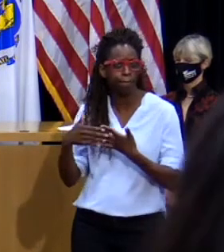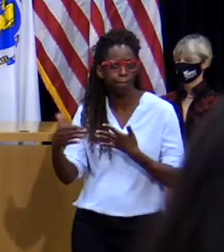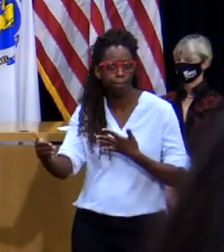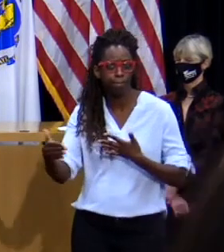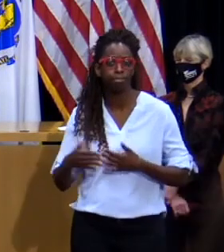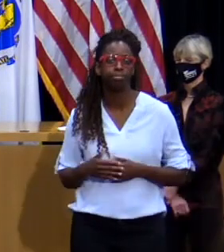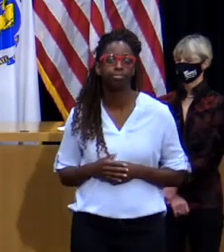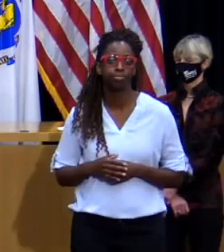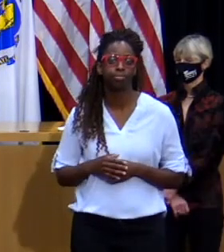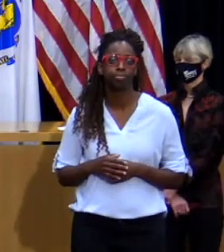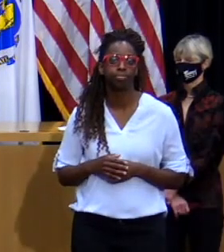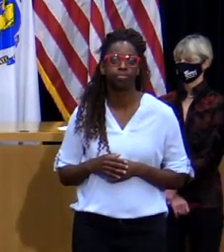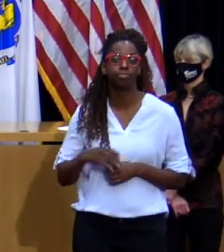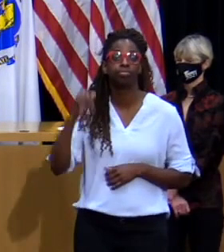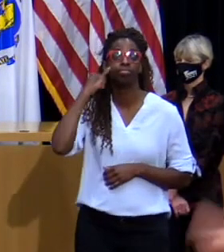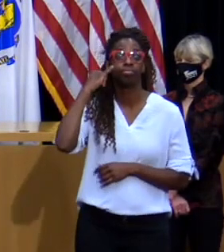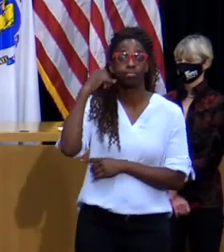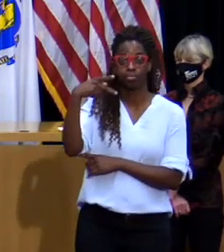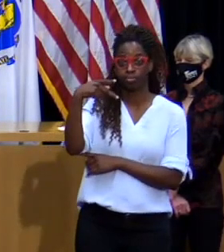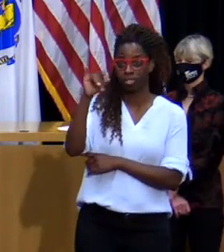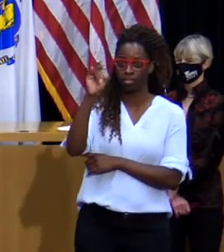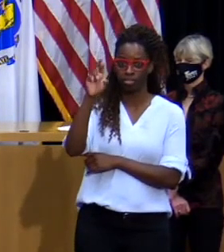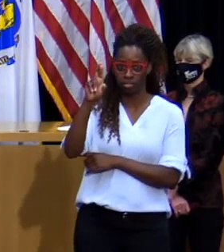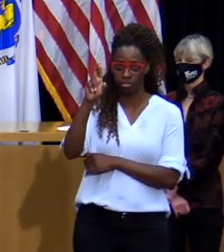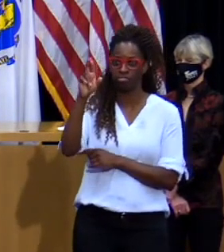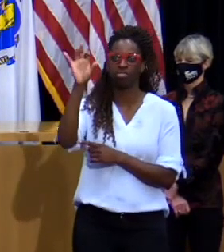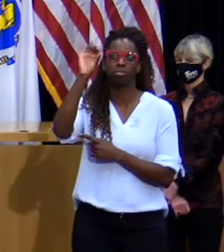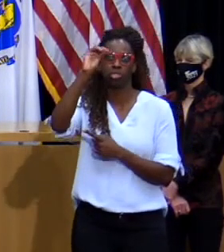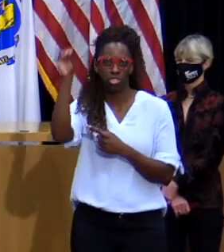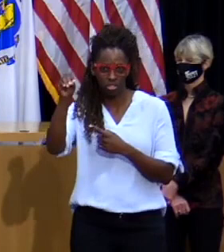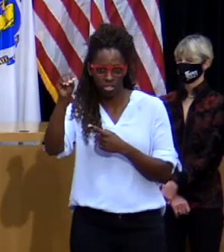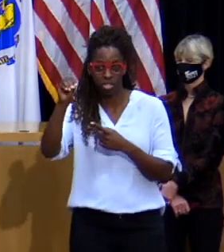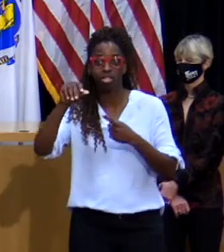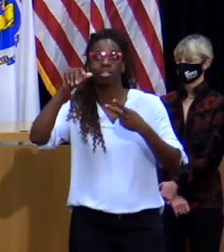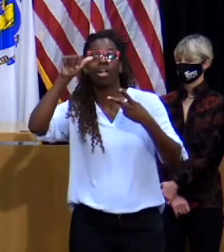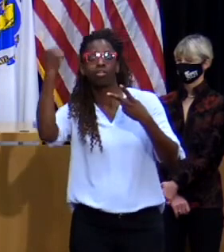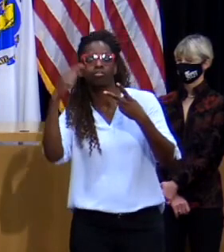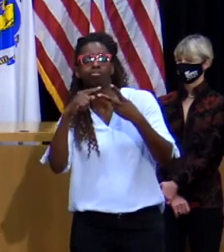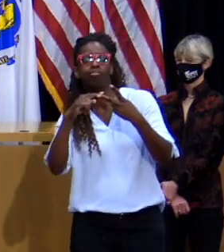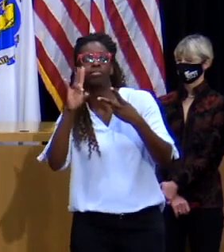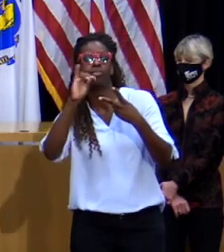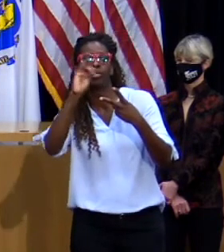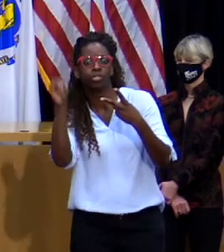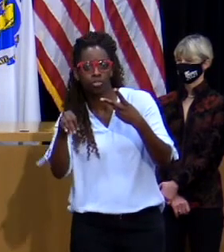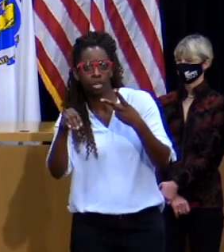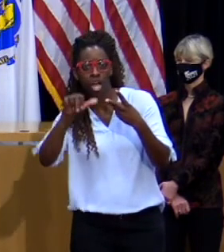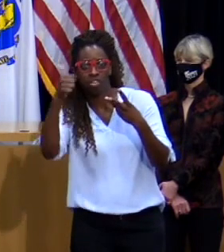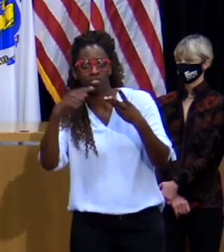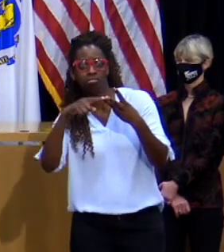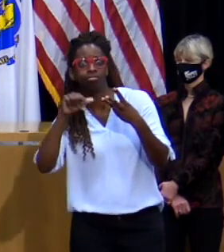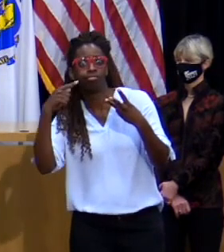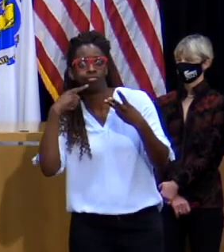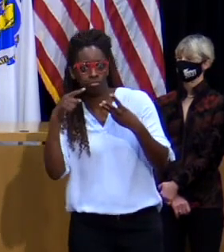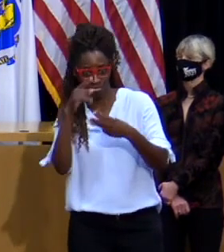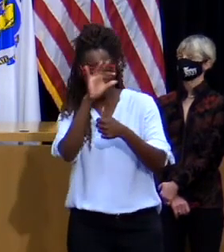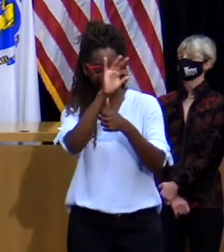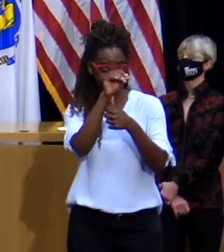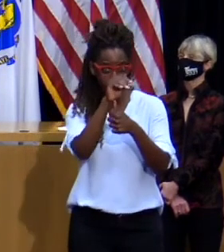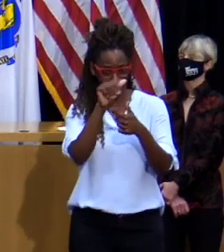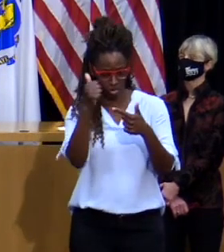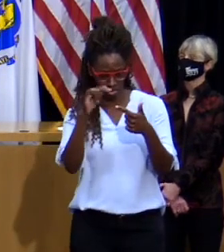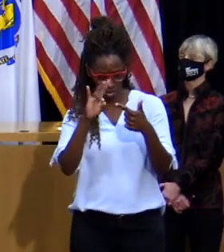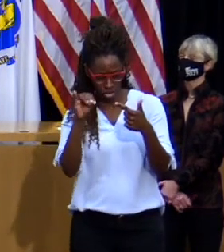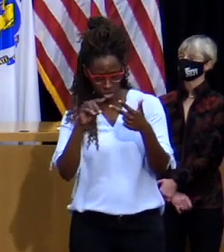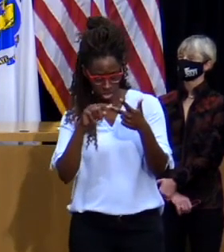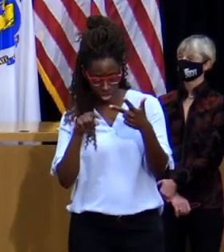AstraZeneca vaccine is only 70% effective and people start requesting one versus another? Can that be accommodated? So I think in the